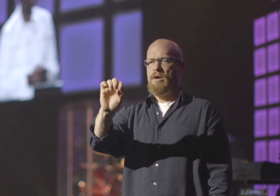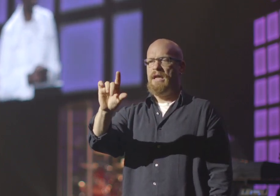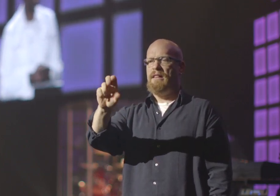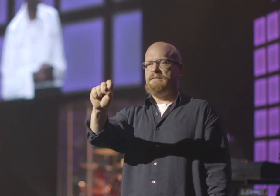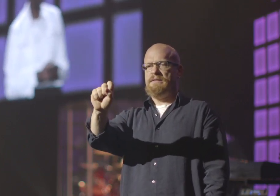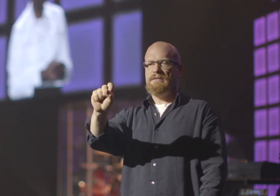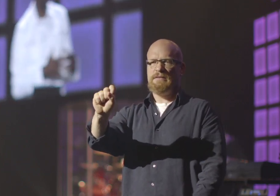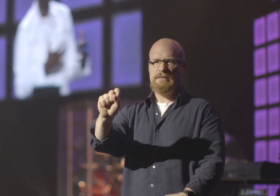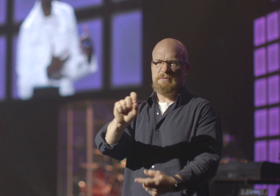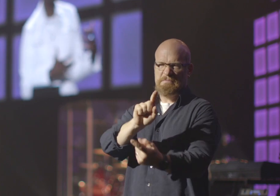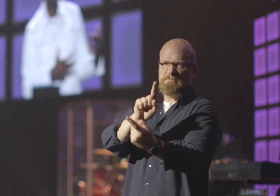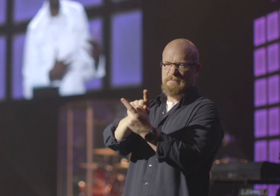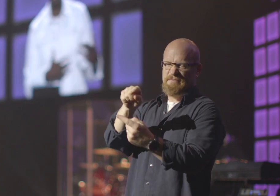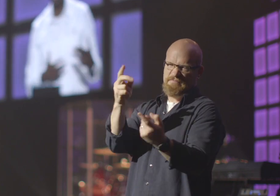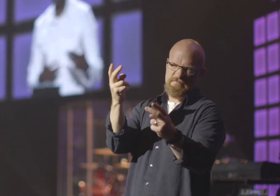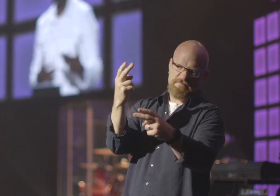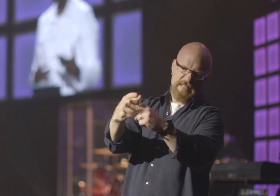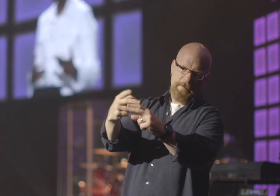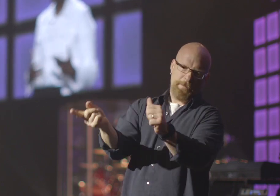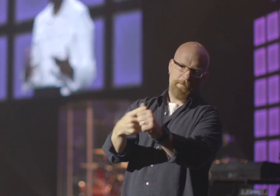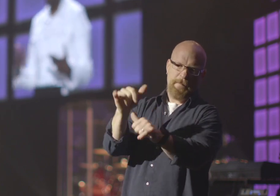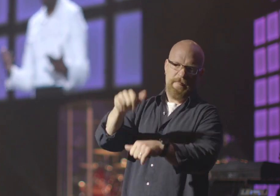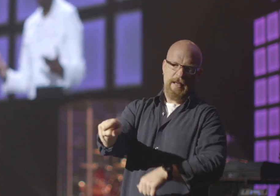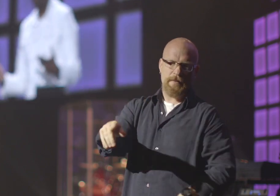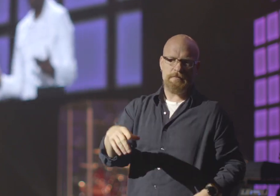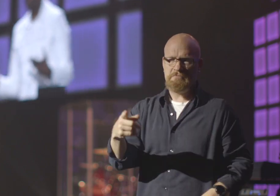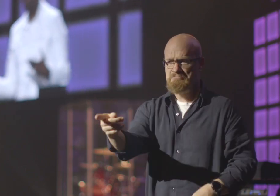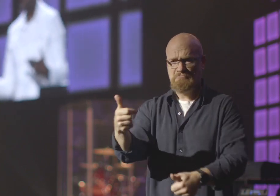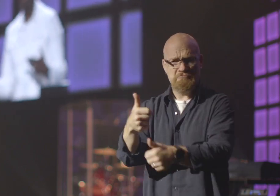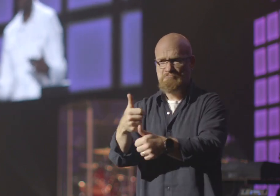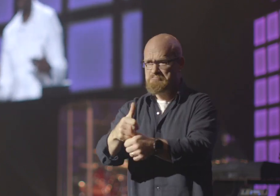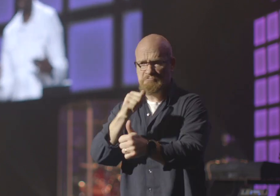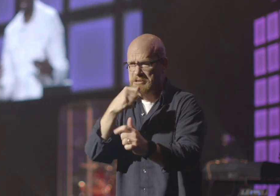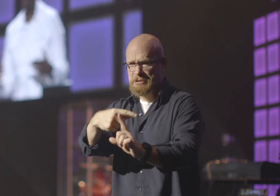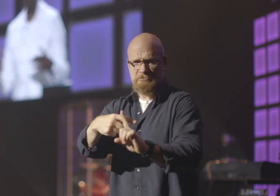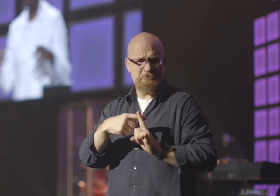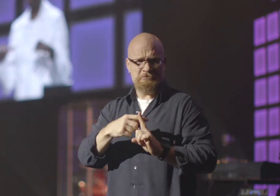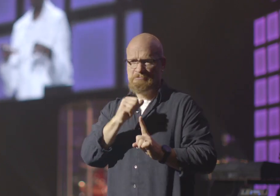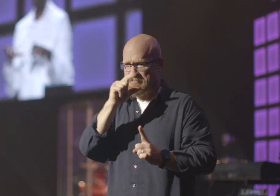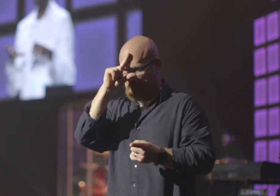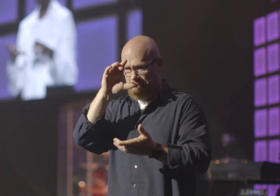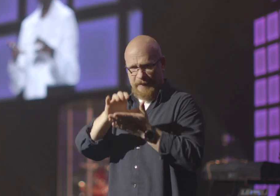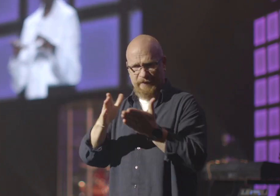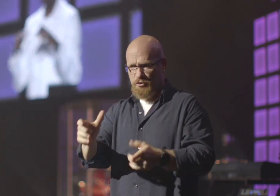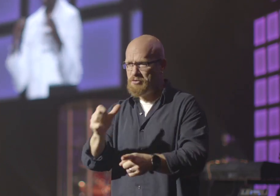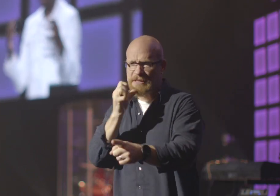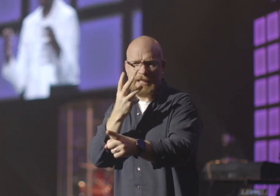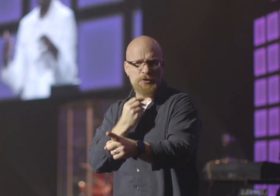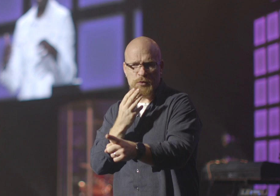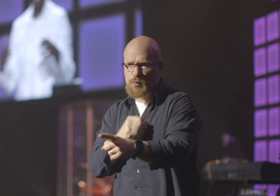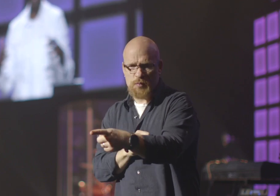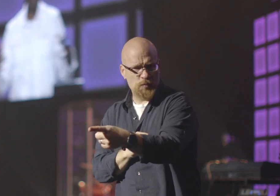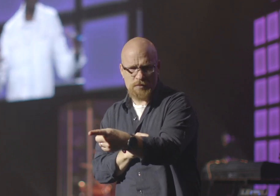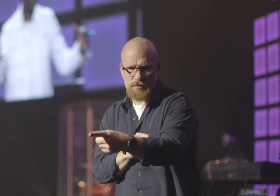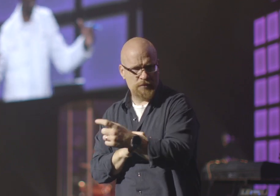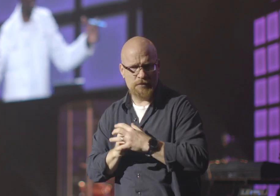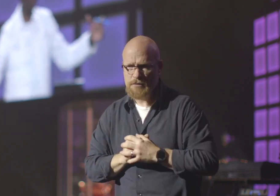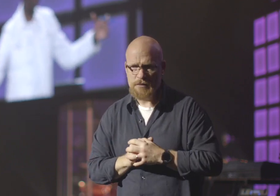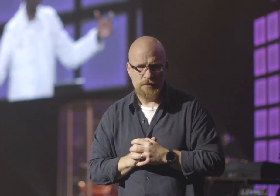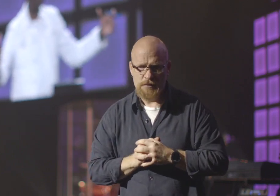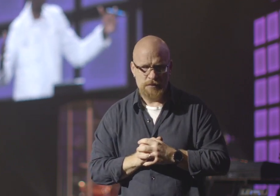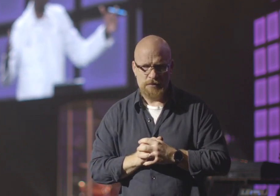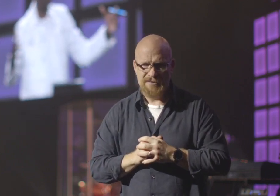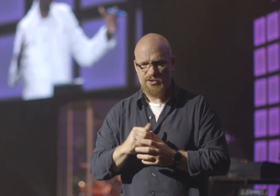was he was not a believer. Of course, he was not of the Jewish nation. And so you